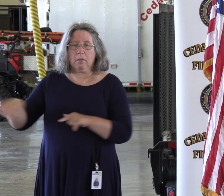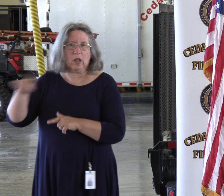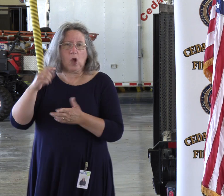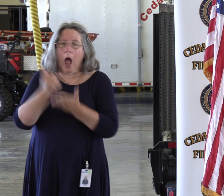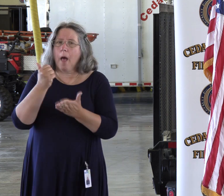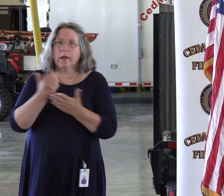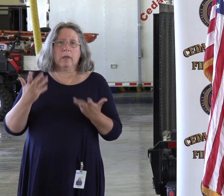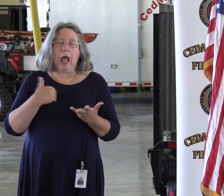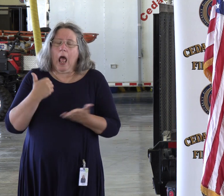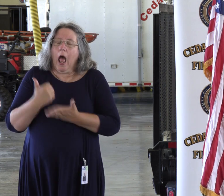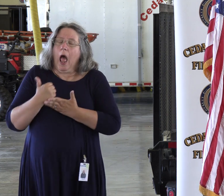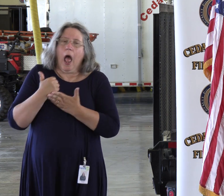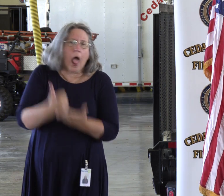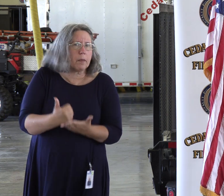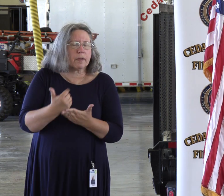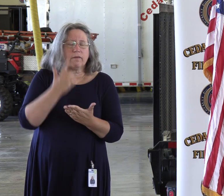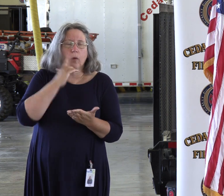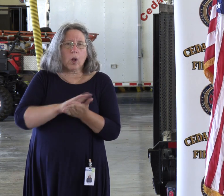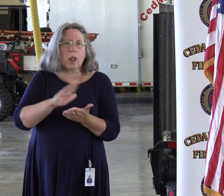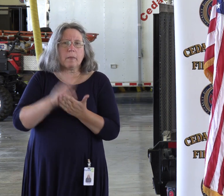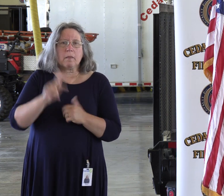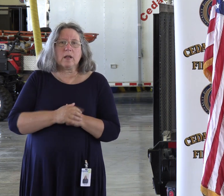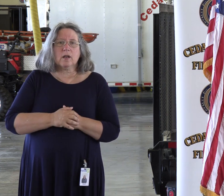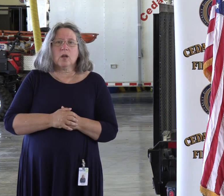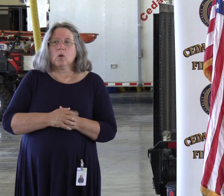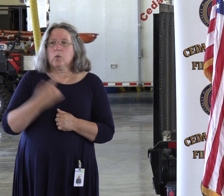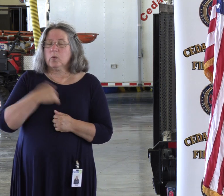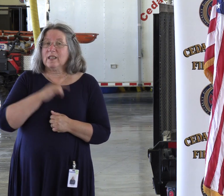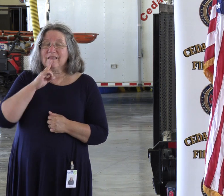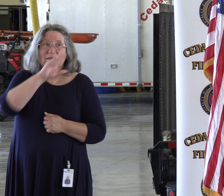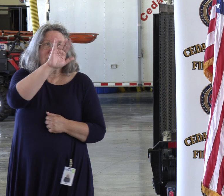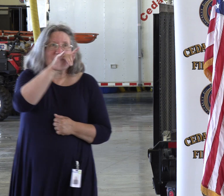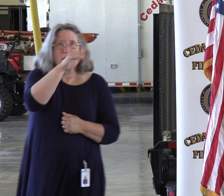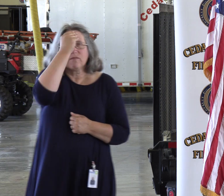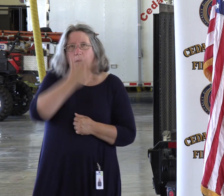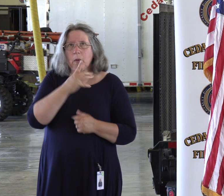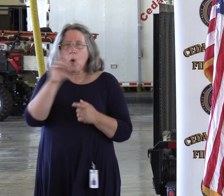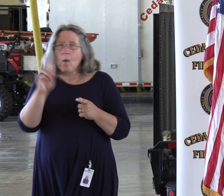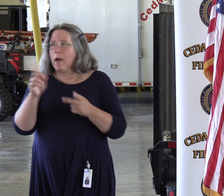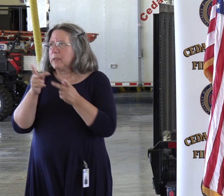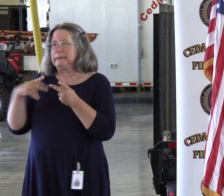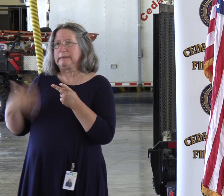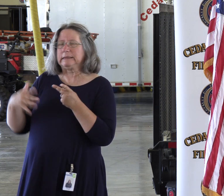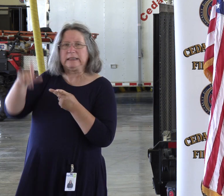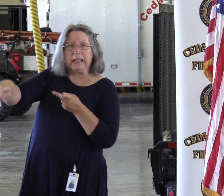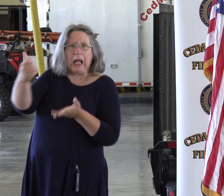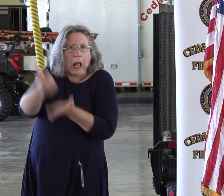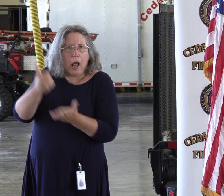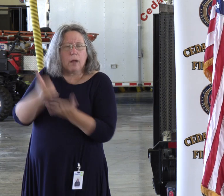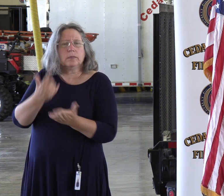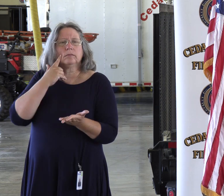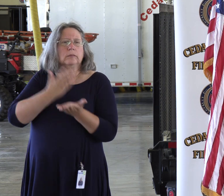helping clean up. We received some locations from the city of areas in town that could use